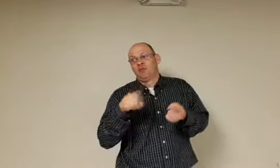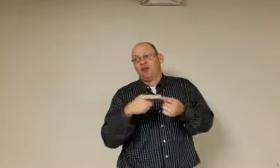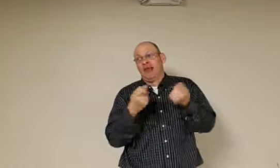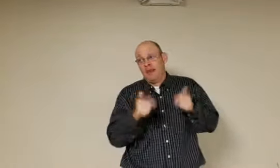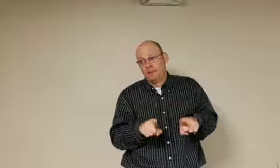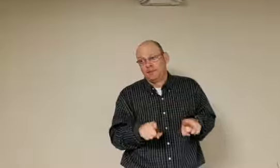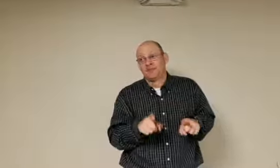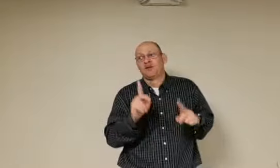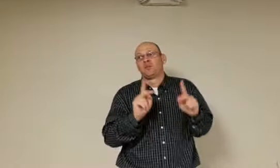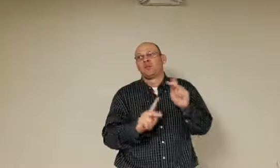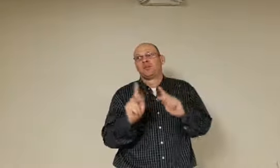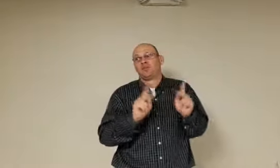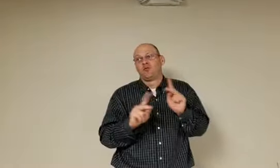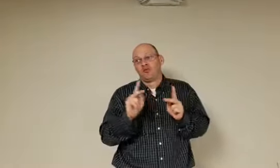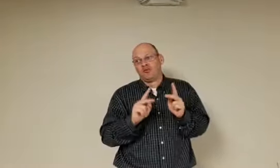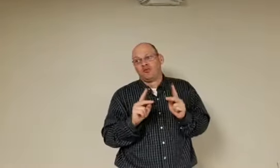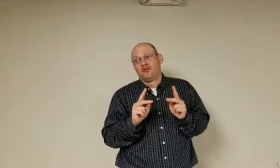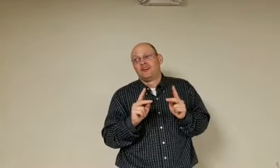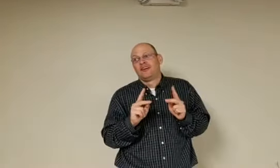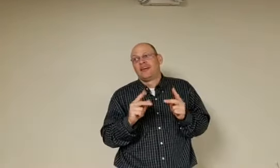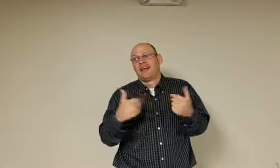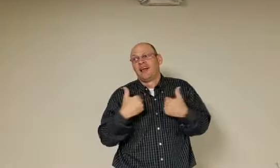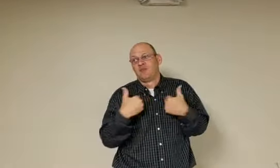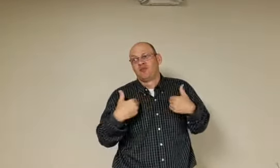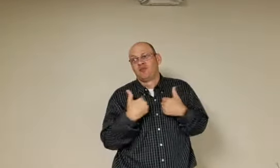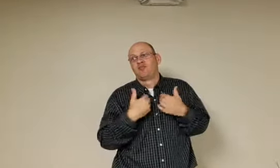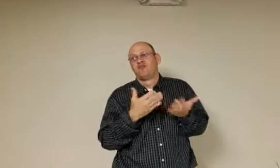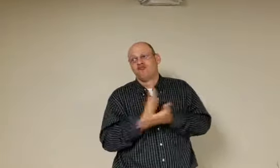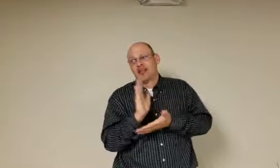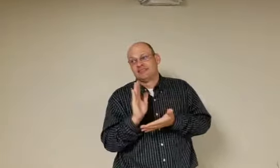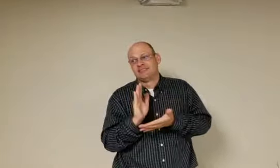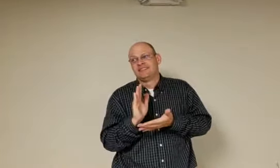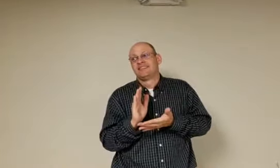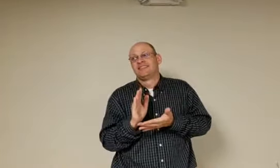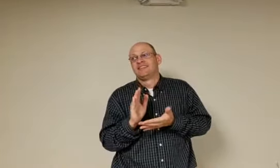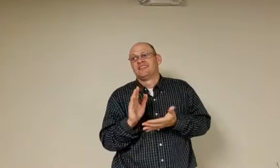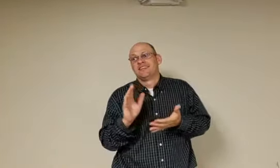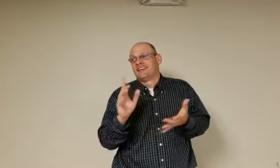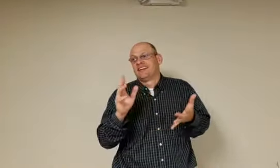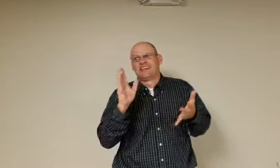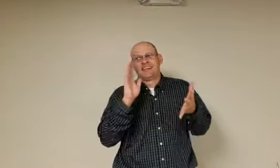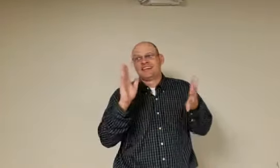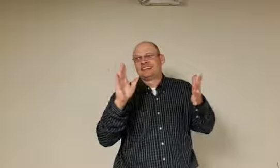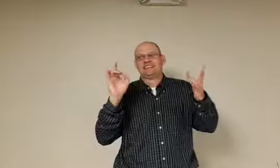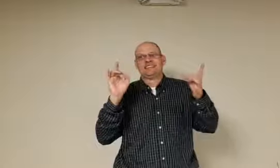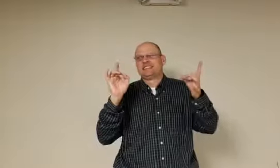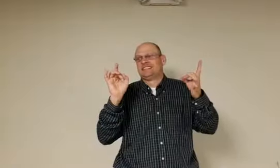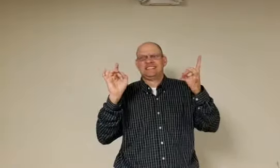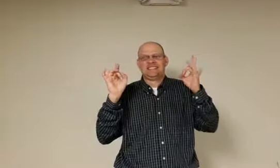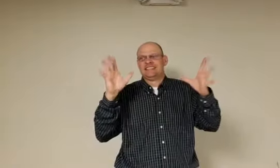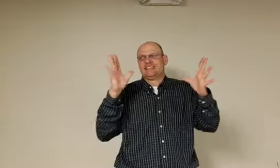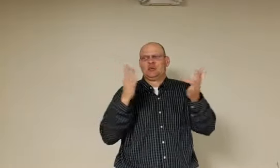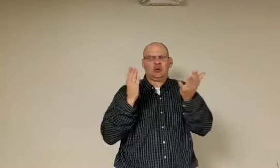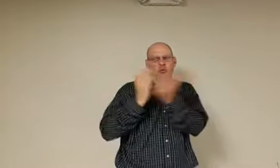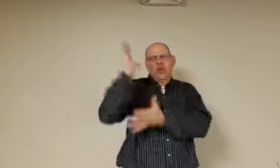happens, the people of like the animal rights, they're going to be